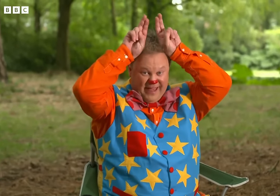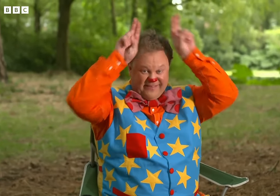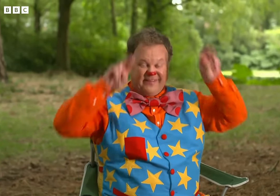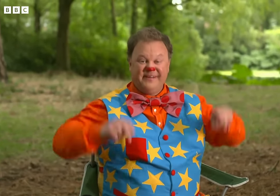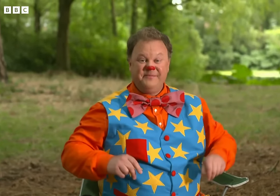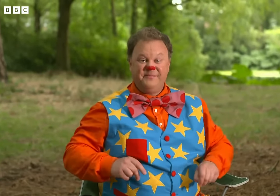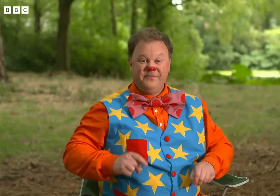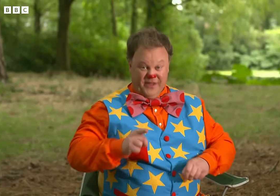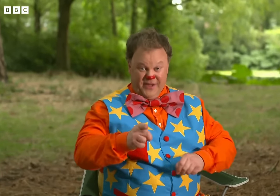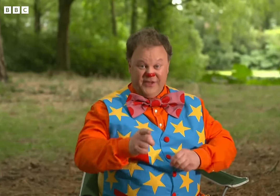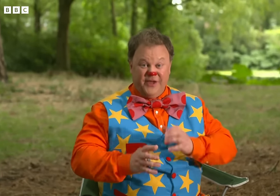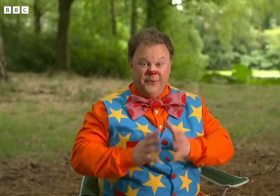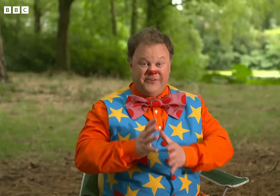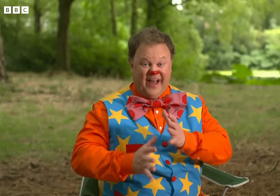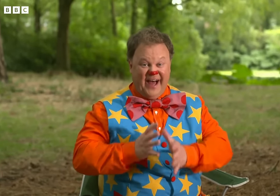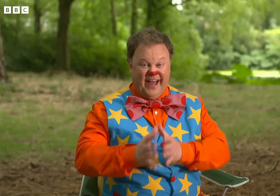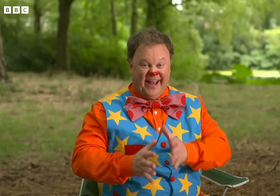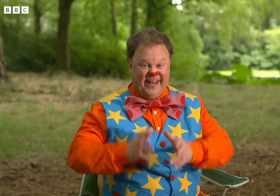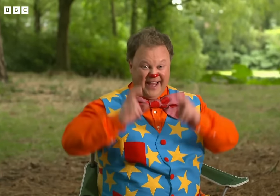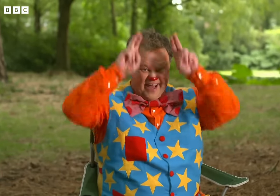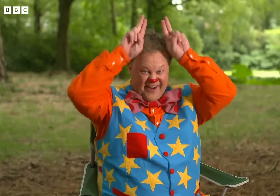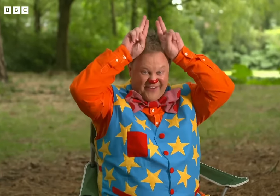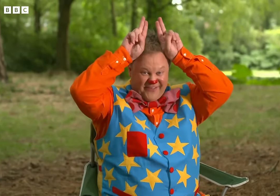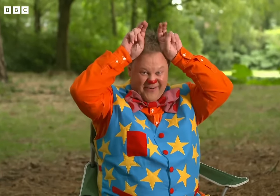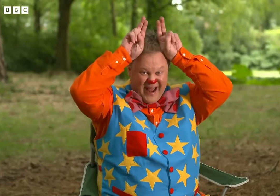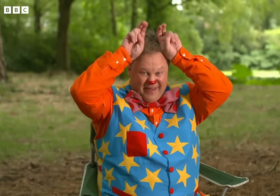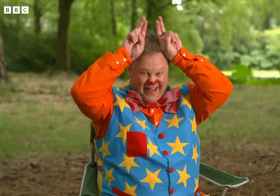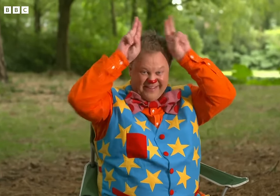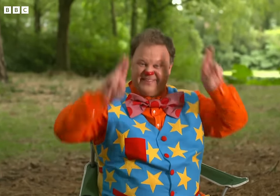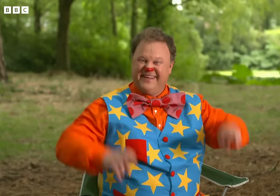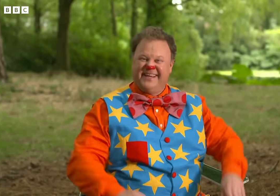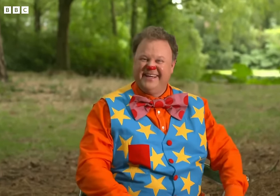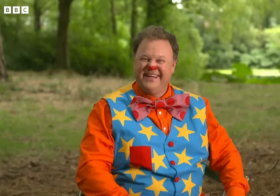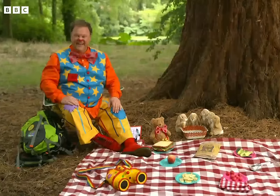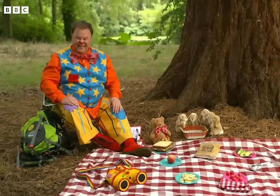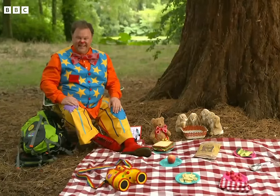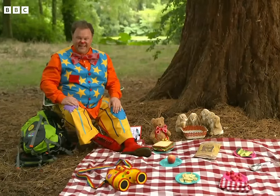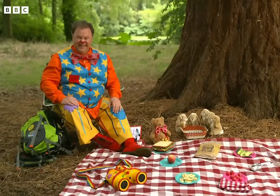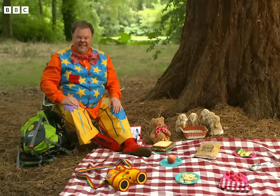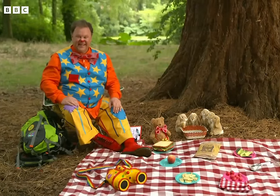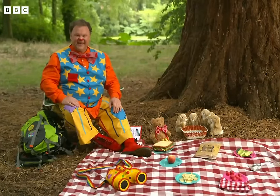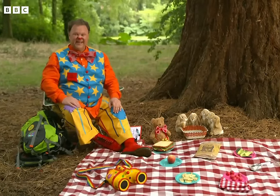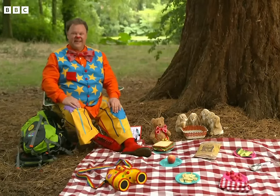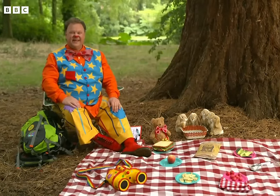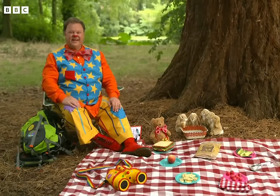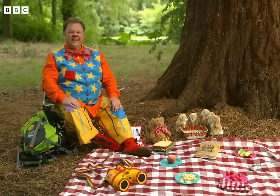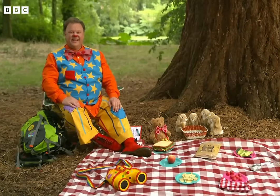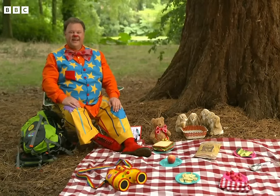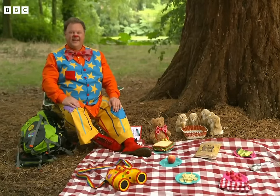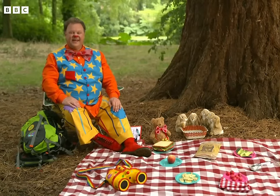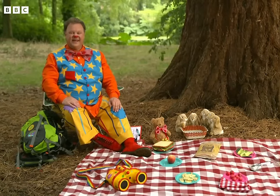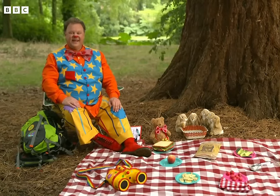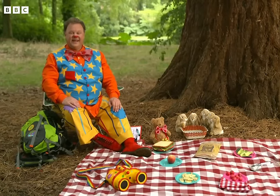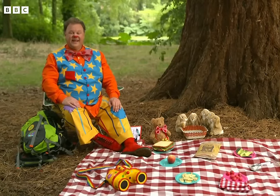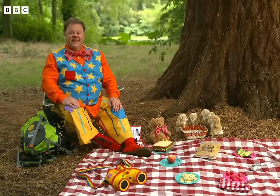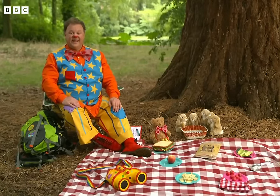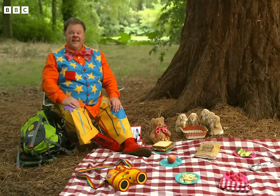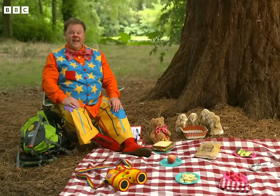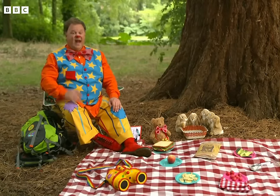Rabbit. You sign. Rabbit. Thank you, Mr. Tumble. You're our friend.